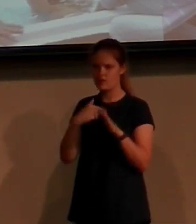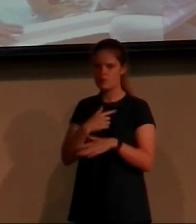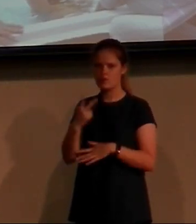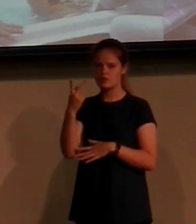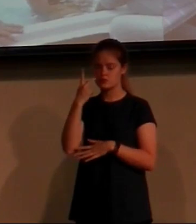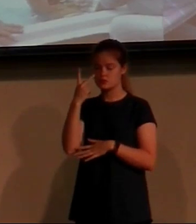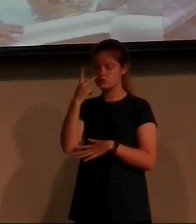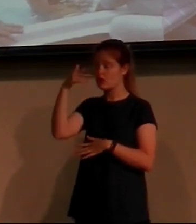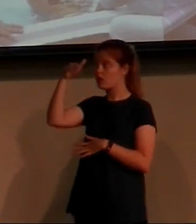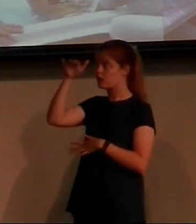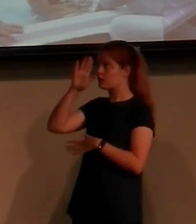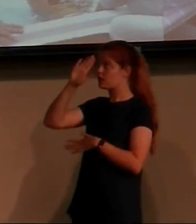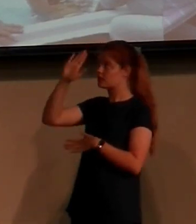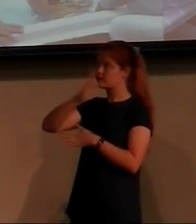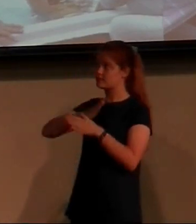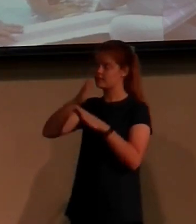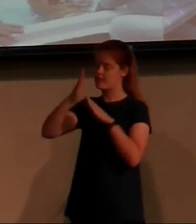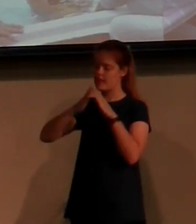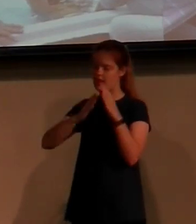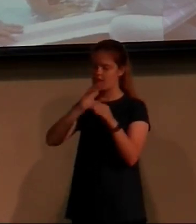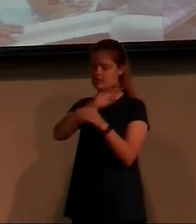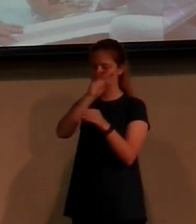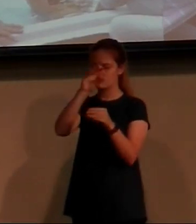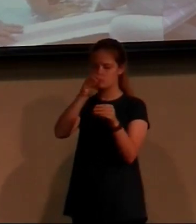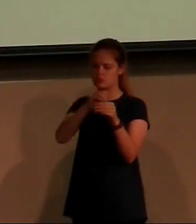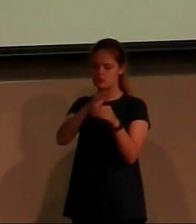of God in all of this.